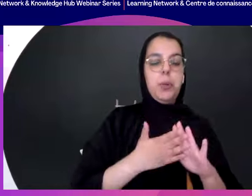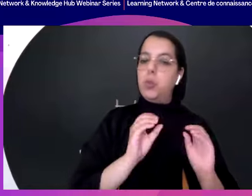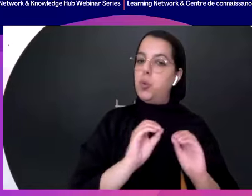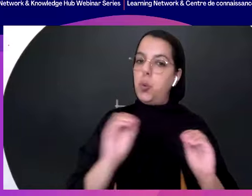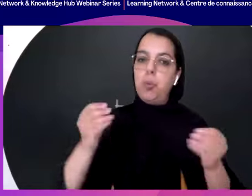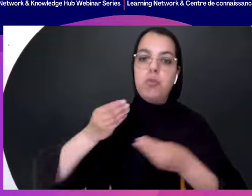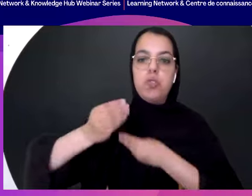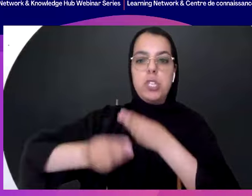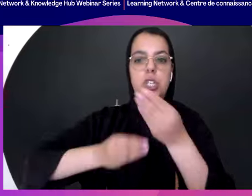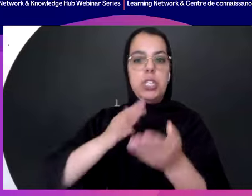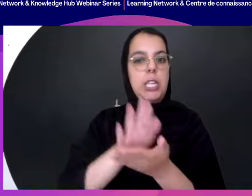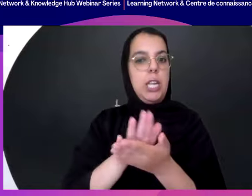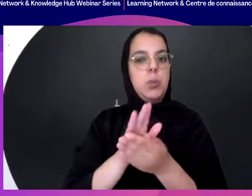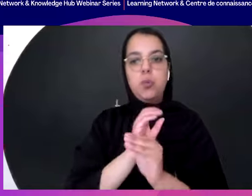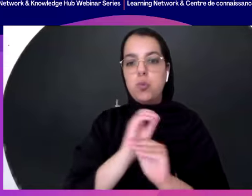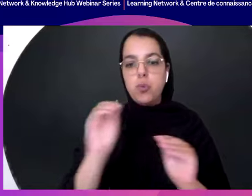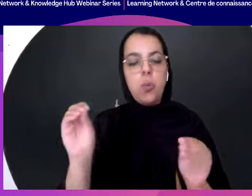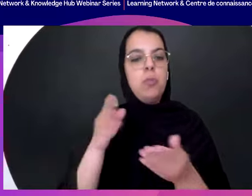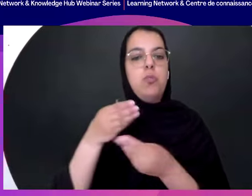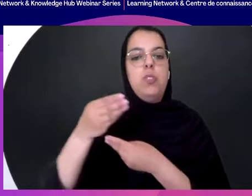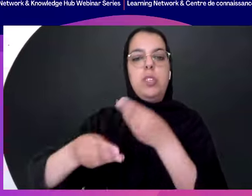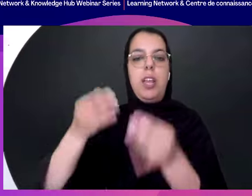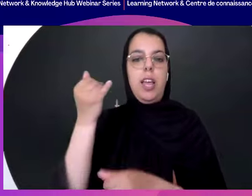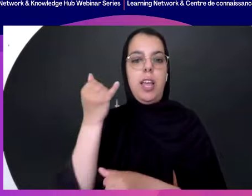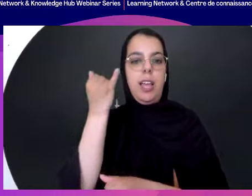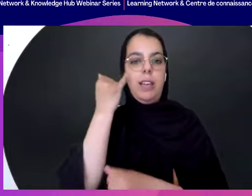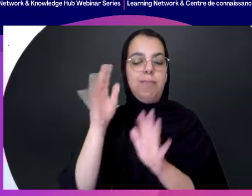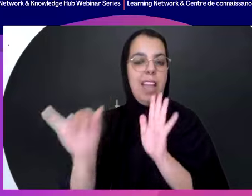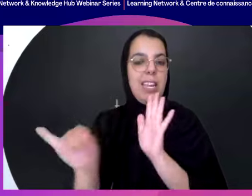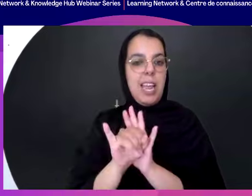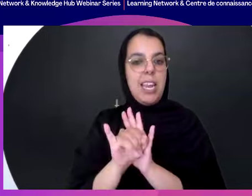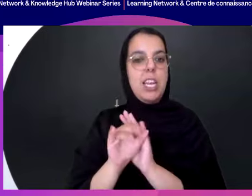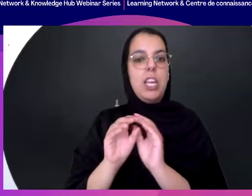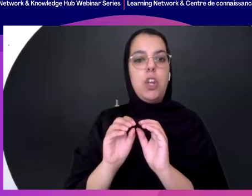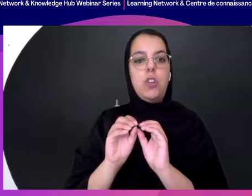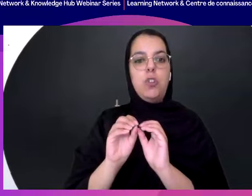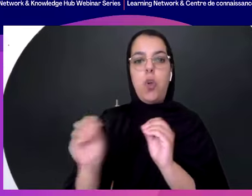identities, nor access to dominant group resources.